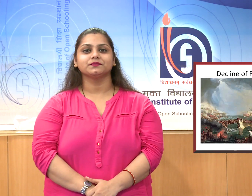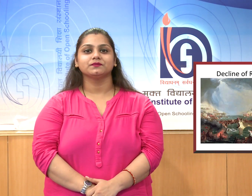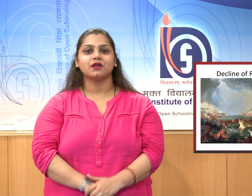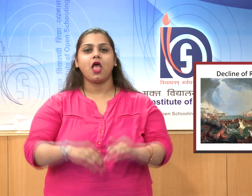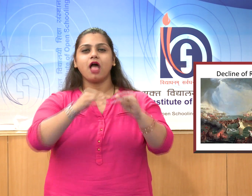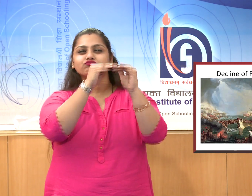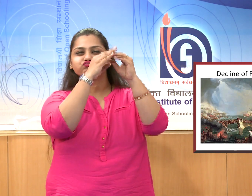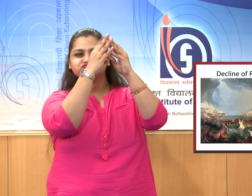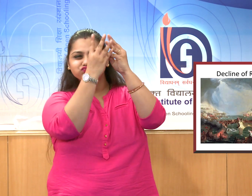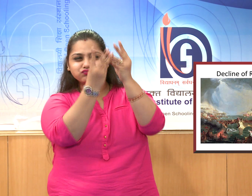decline of the Roman Empire.